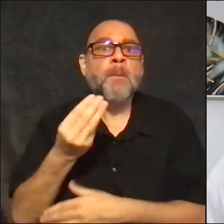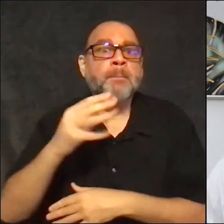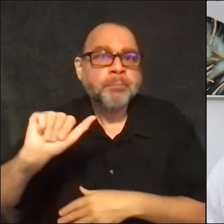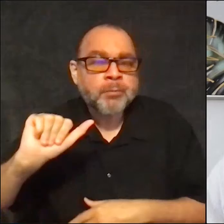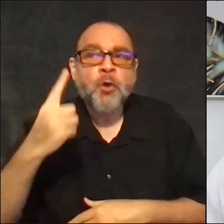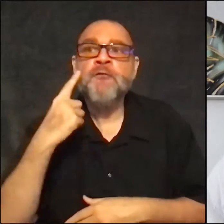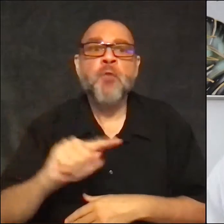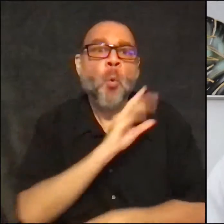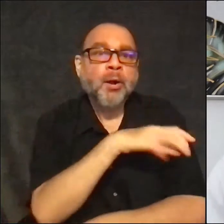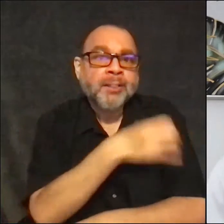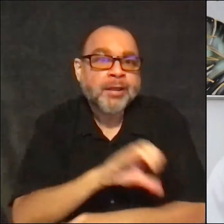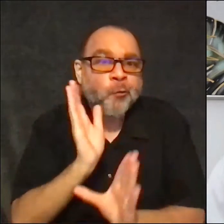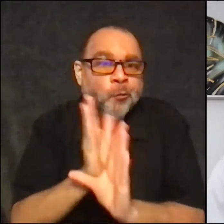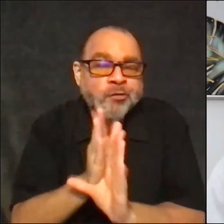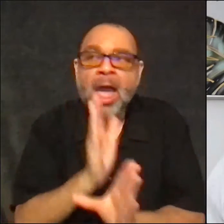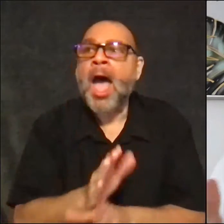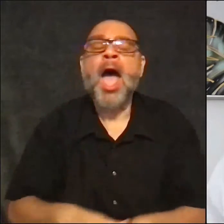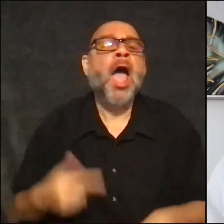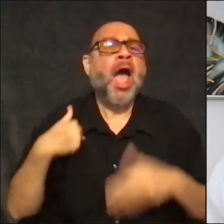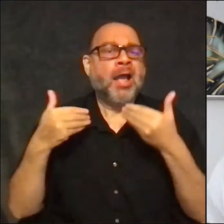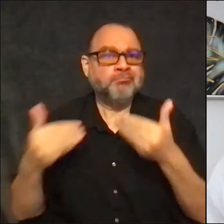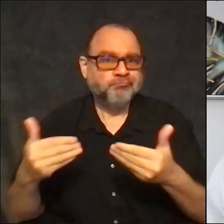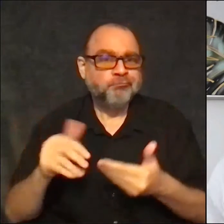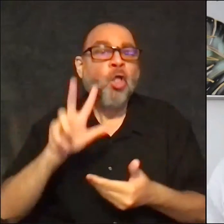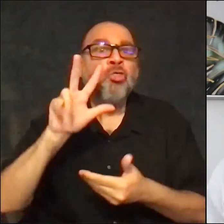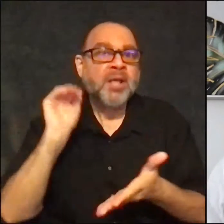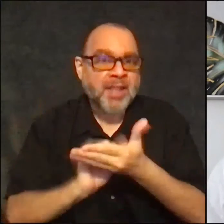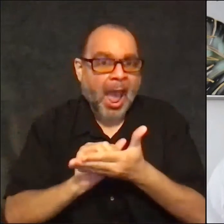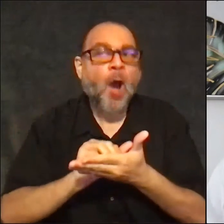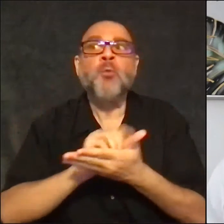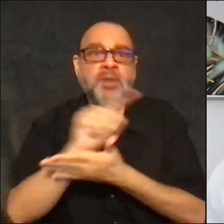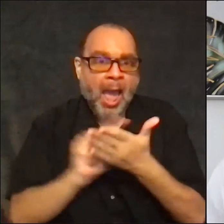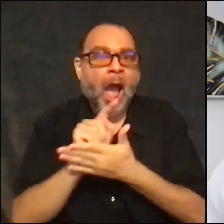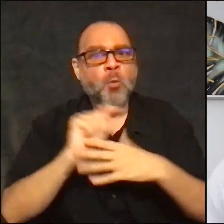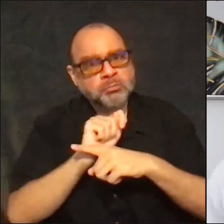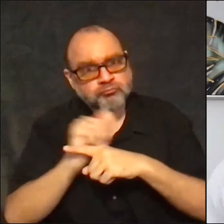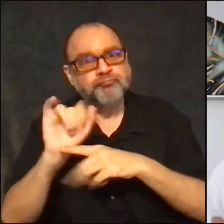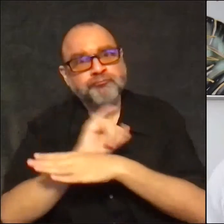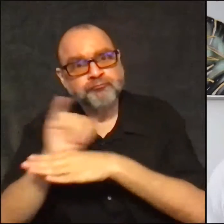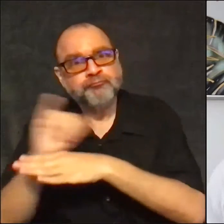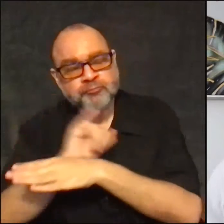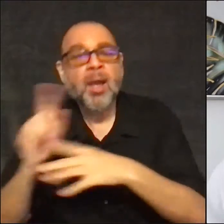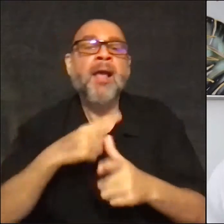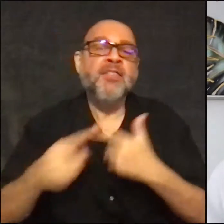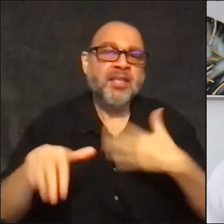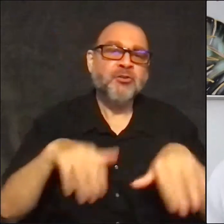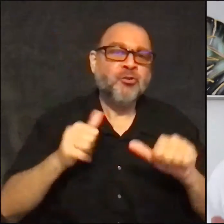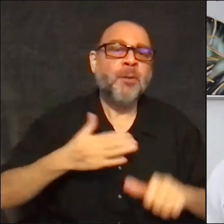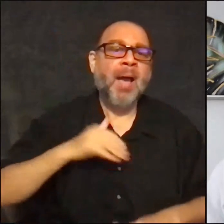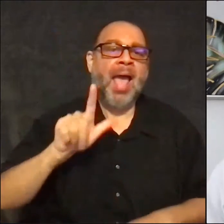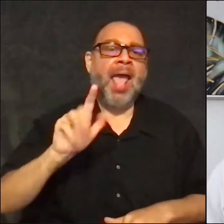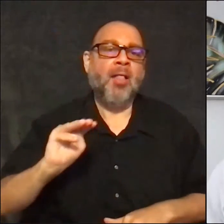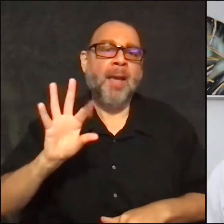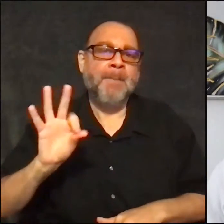sat for my LMFT exam, passed on the first try, and shortly thereafter started Black Executive Men, where I help